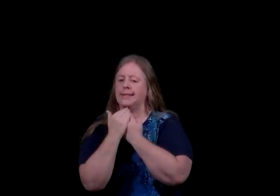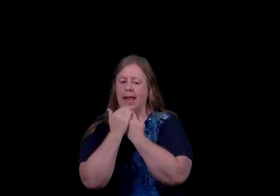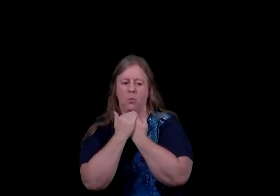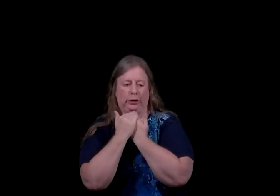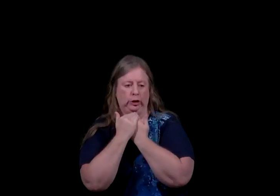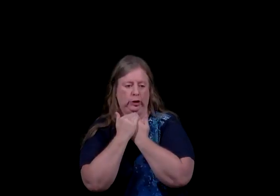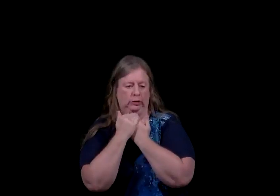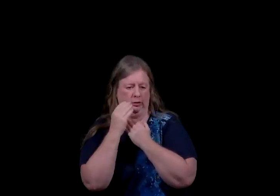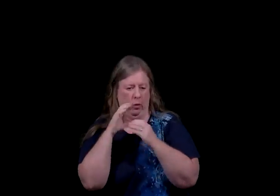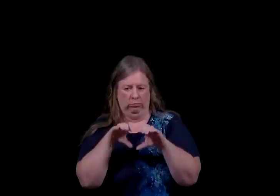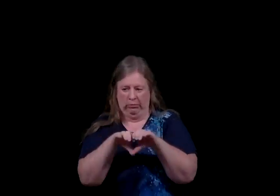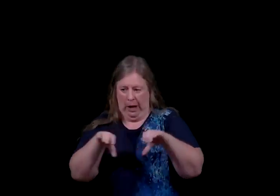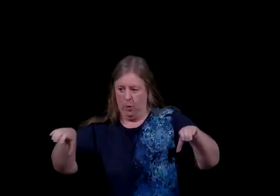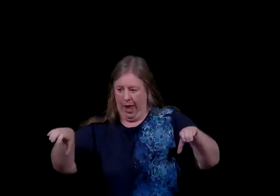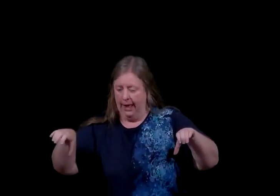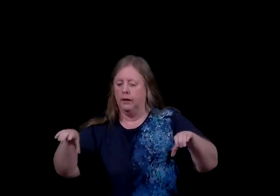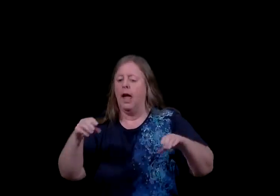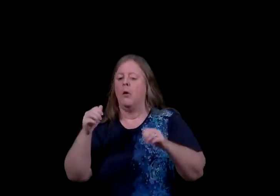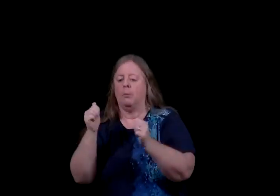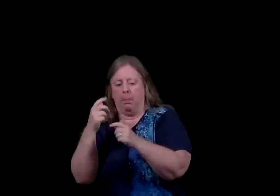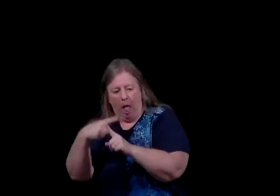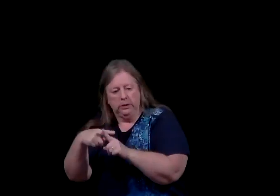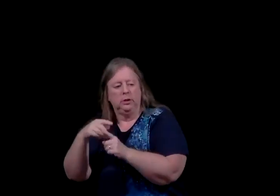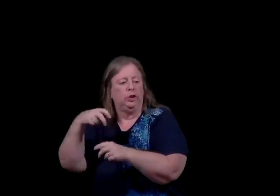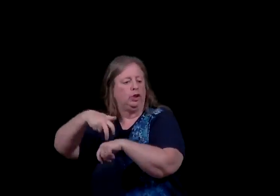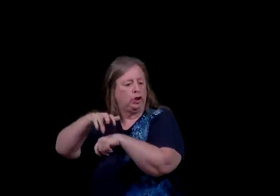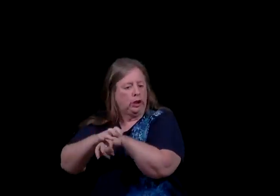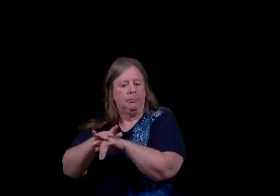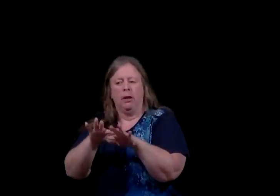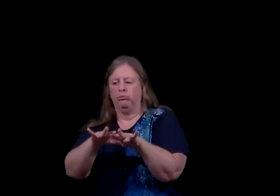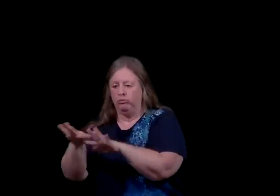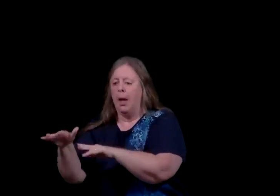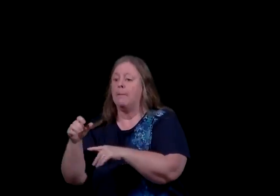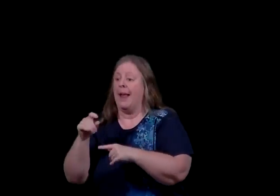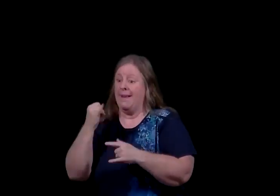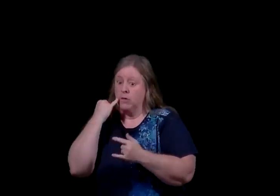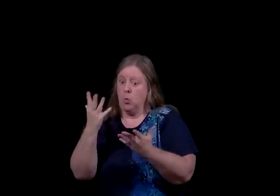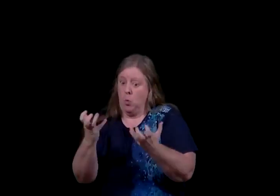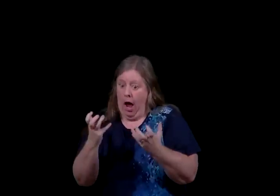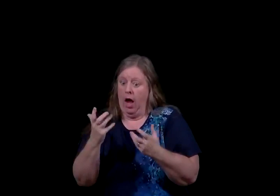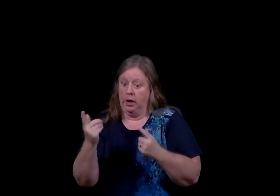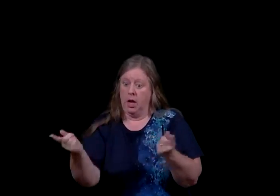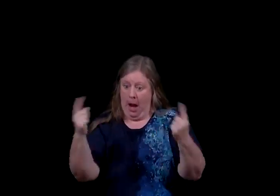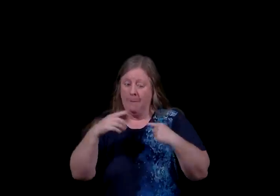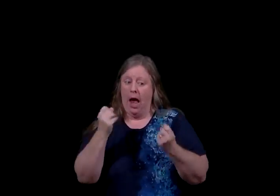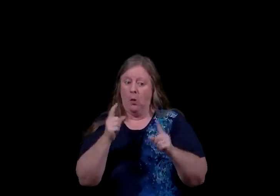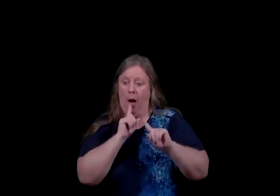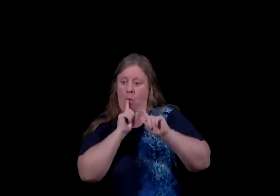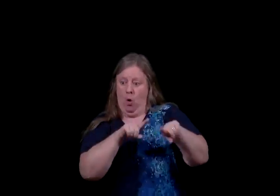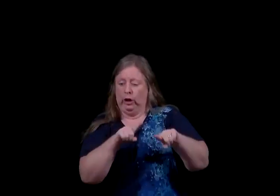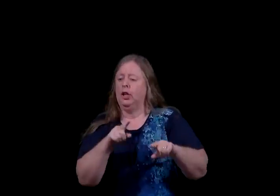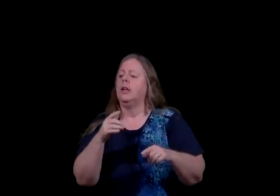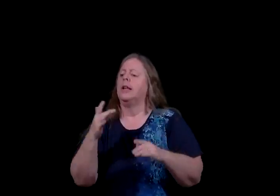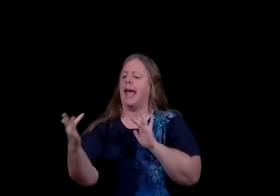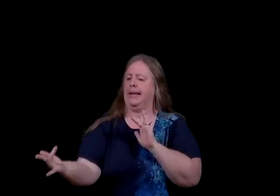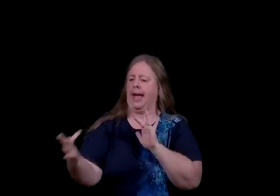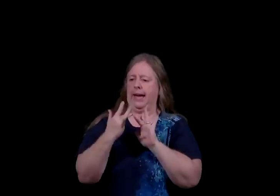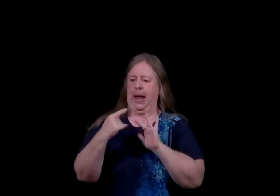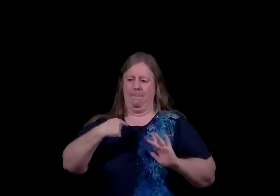get some Subway sandwiches for us to eat, plus chips. So if you want,